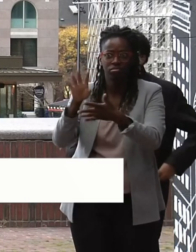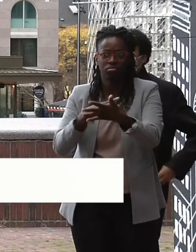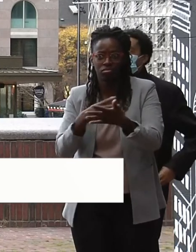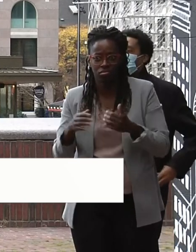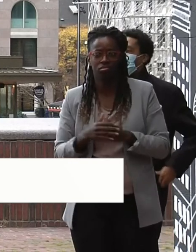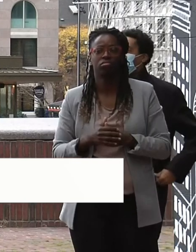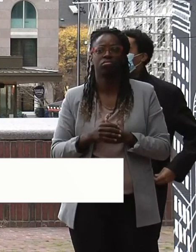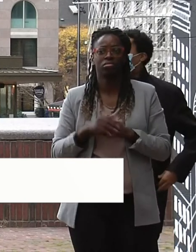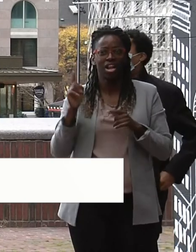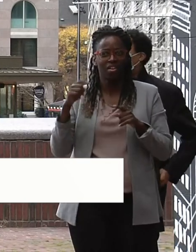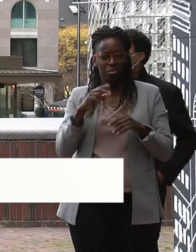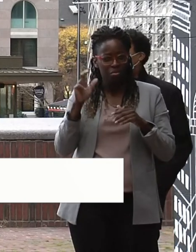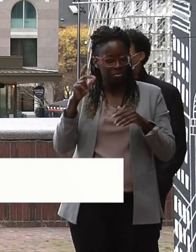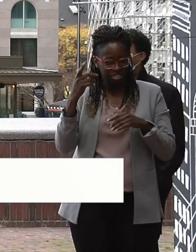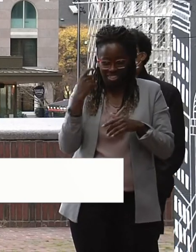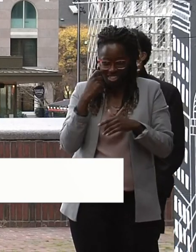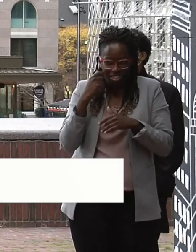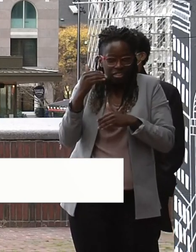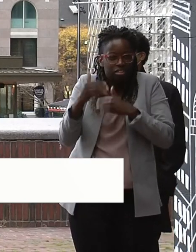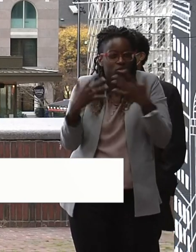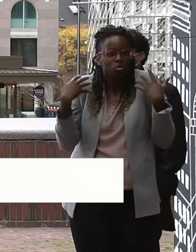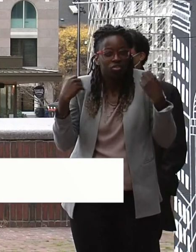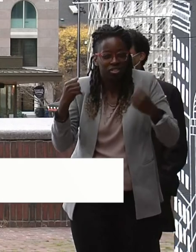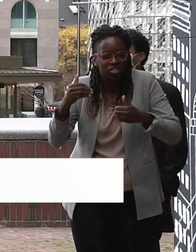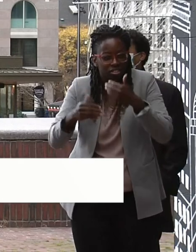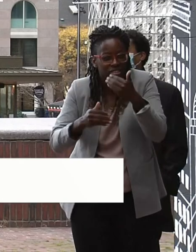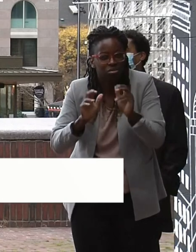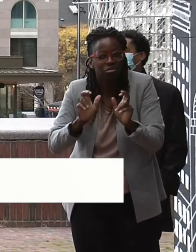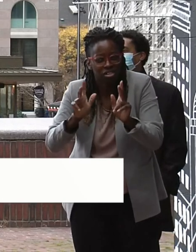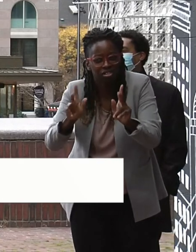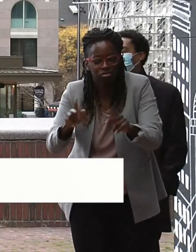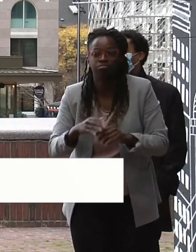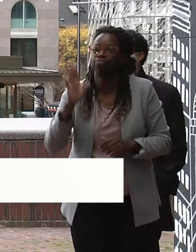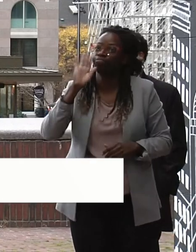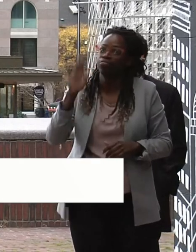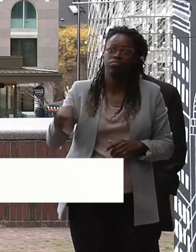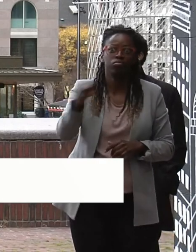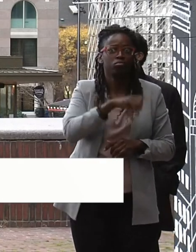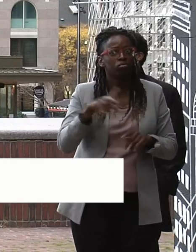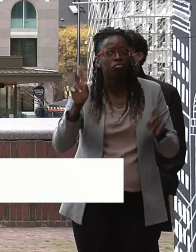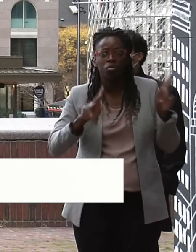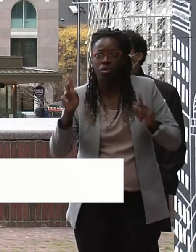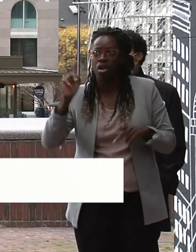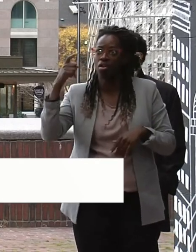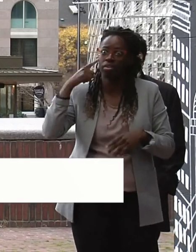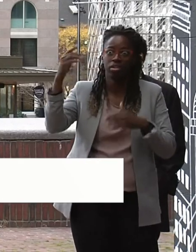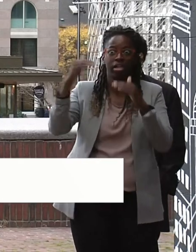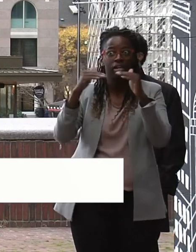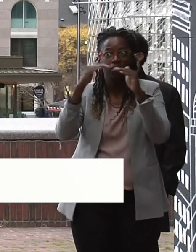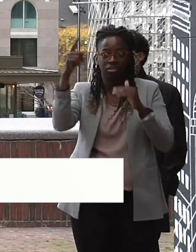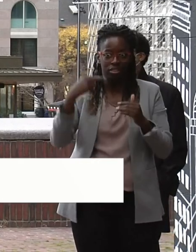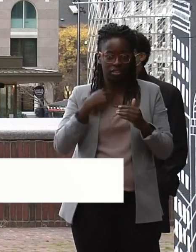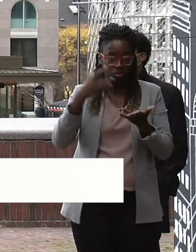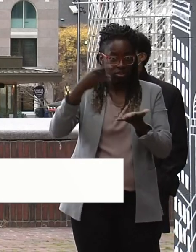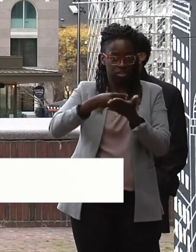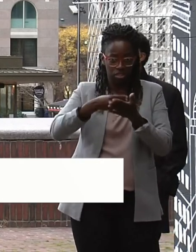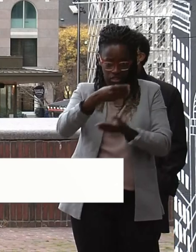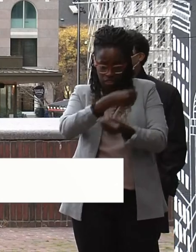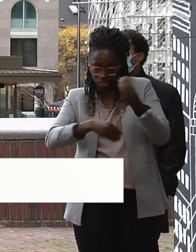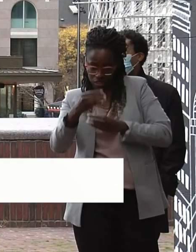as well as anybody, that there are budget gaps. Every level of government is facing budget gaps right now, from local cities and towns to the state to the federal